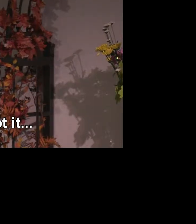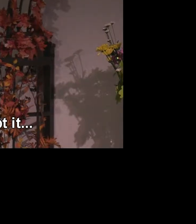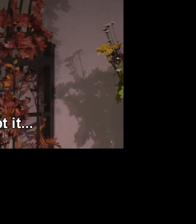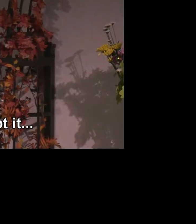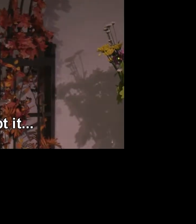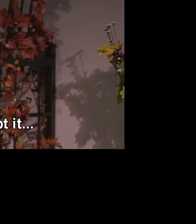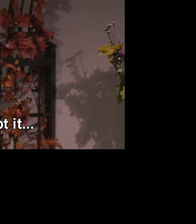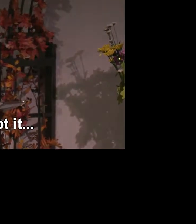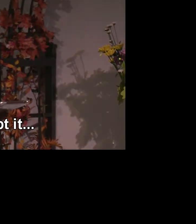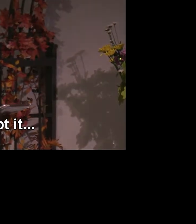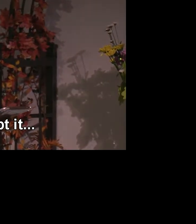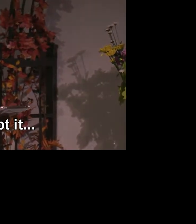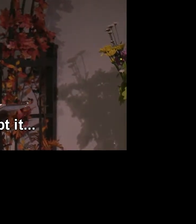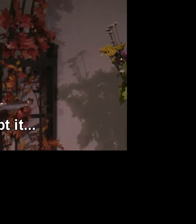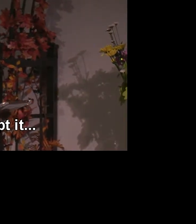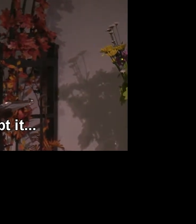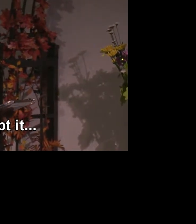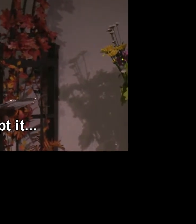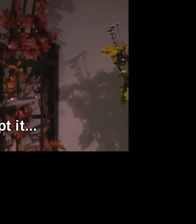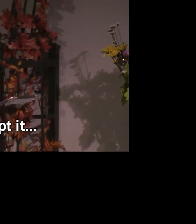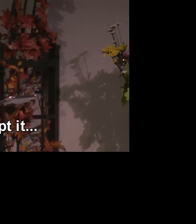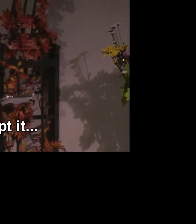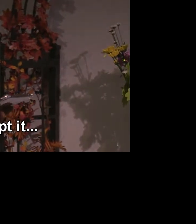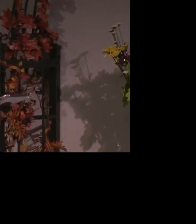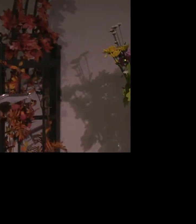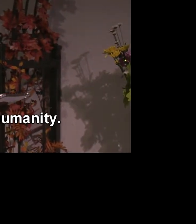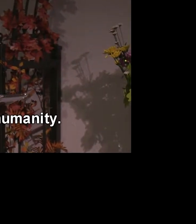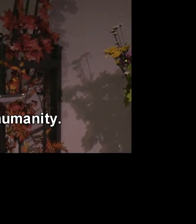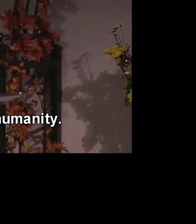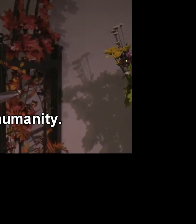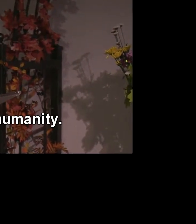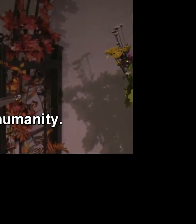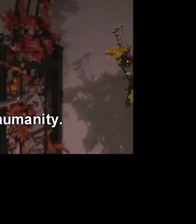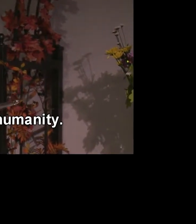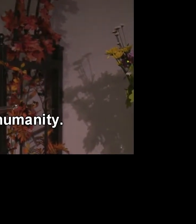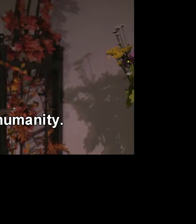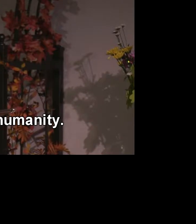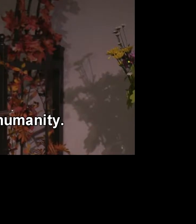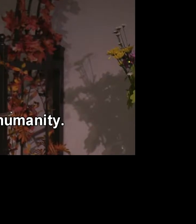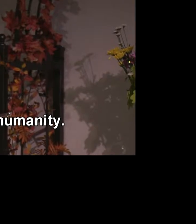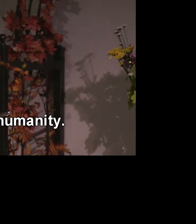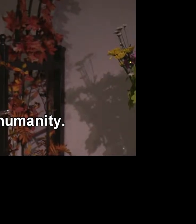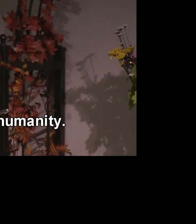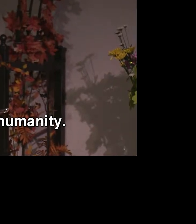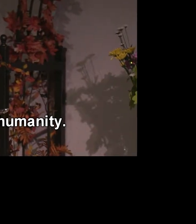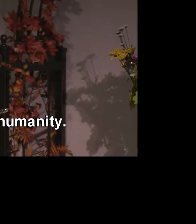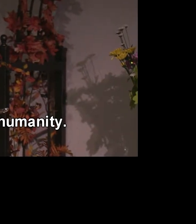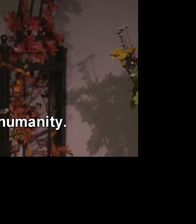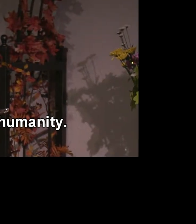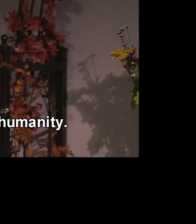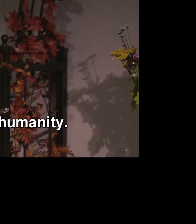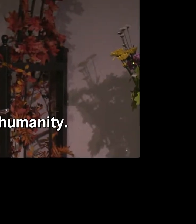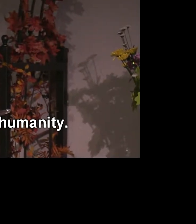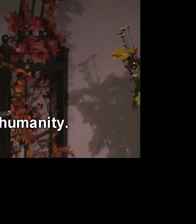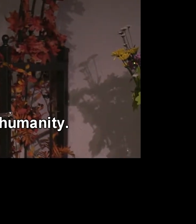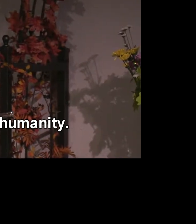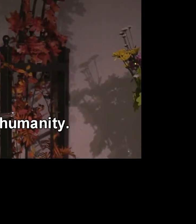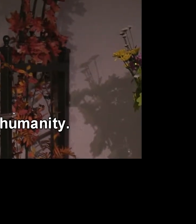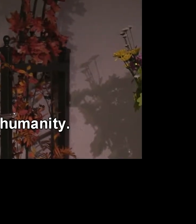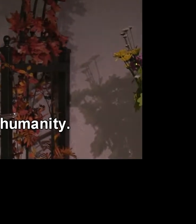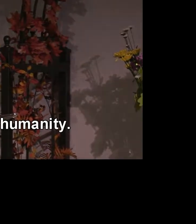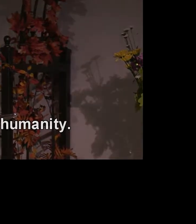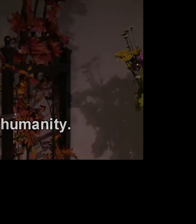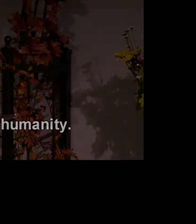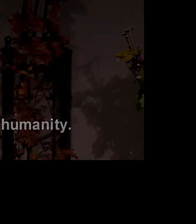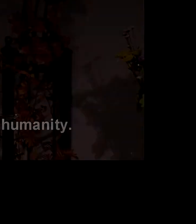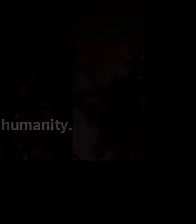Our mission, should we choose to accept it, is to awaken people to save humanity.